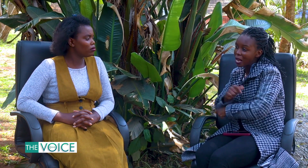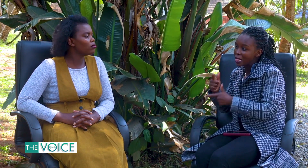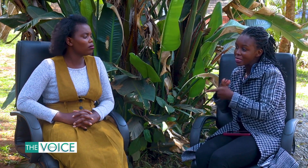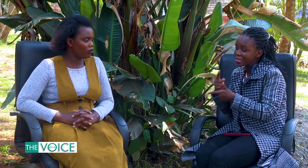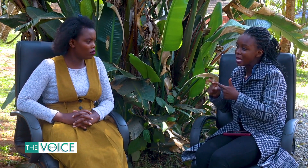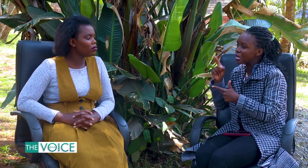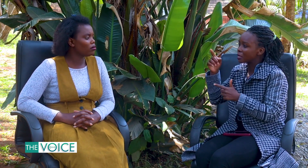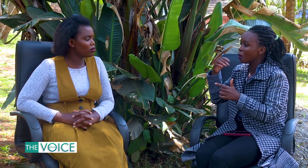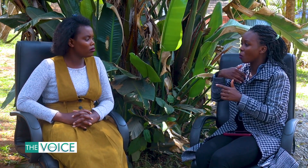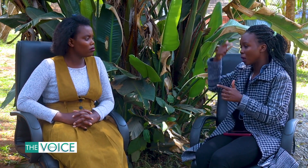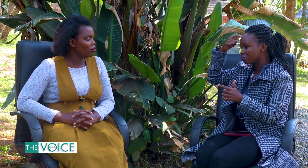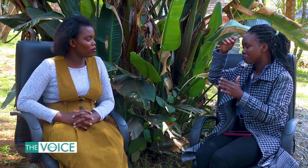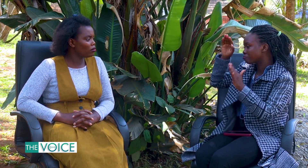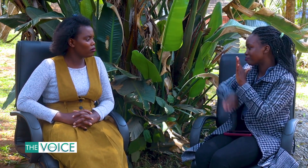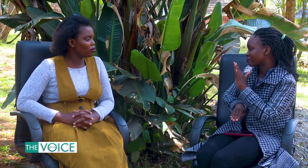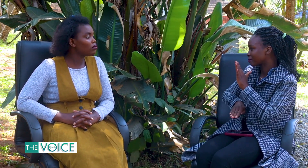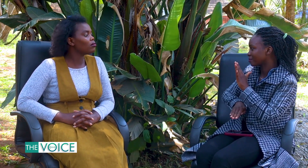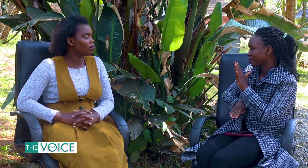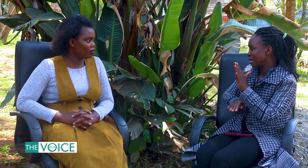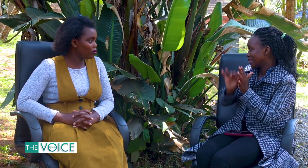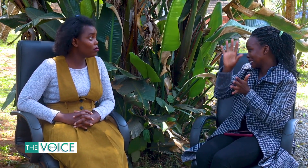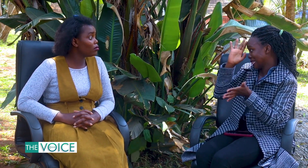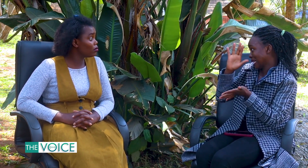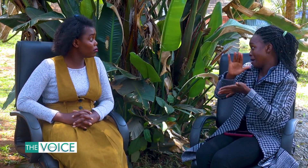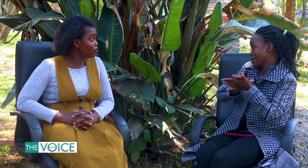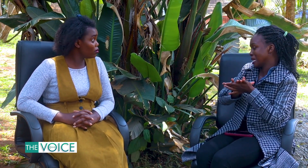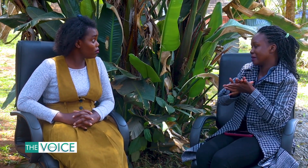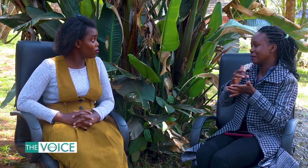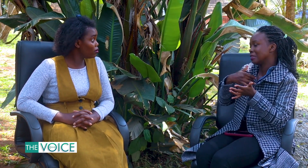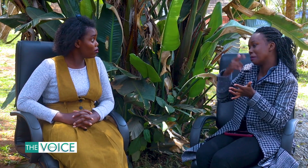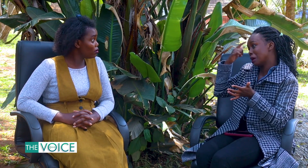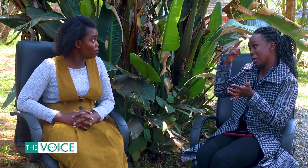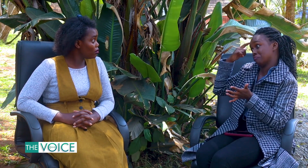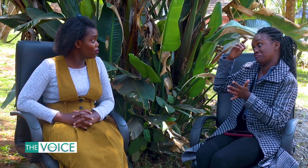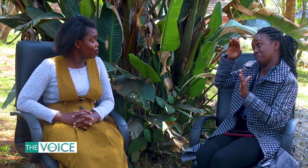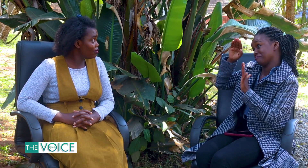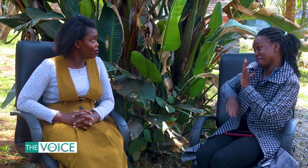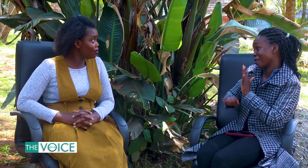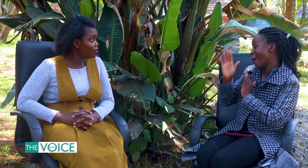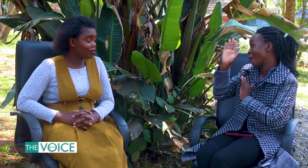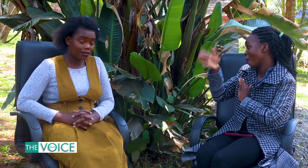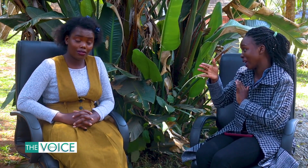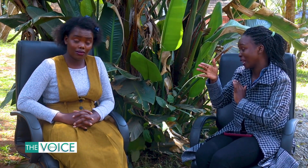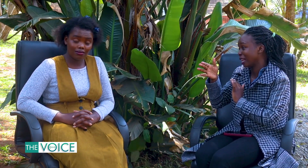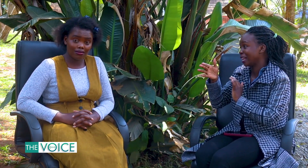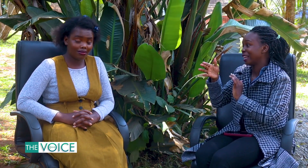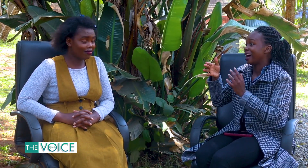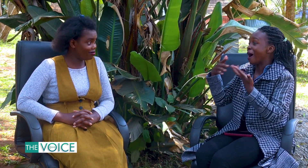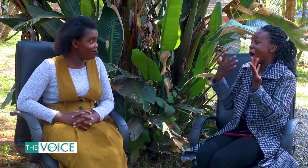me to a deaf school, that is going to like reduce my ability or intellectual level. So I think that's how they